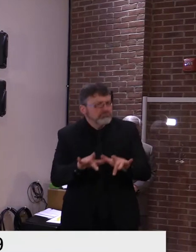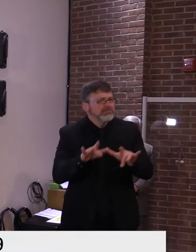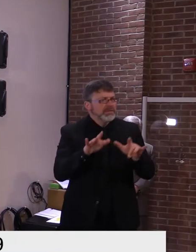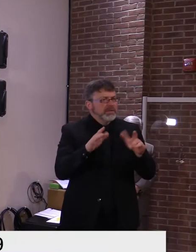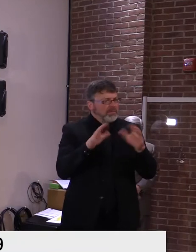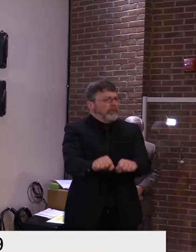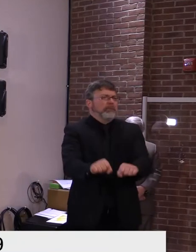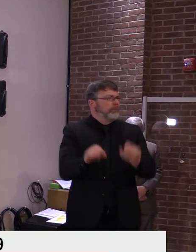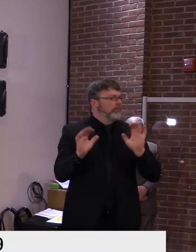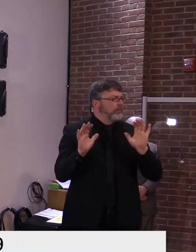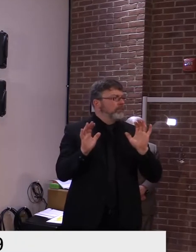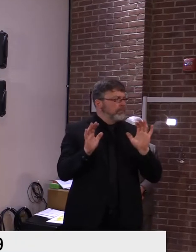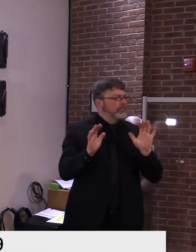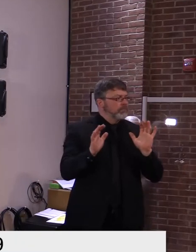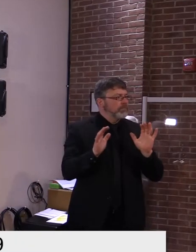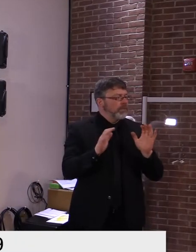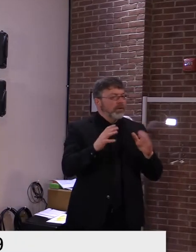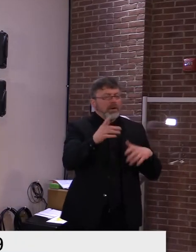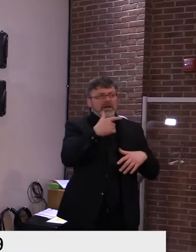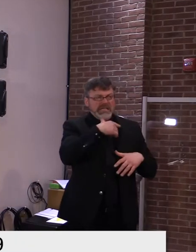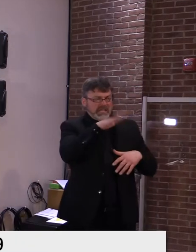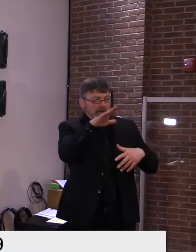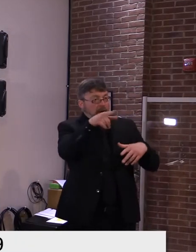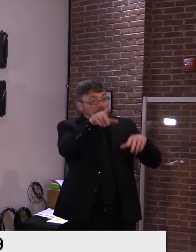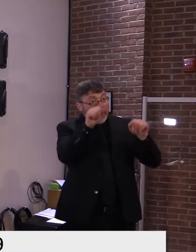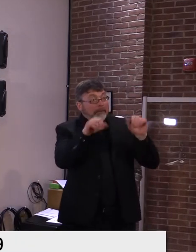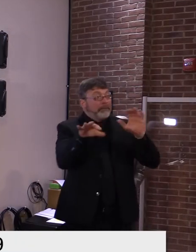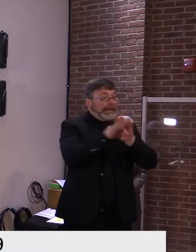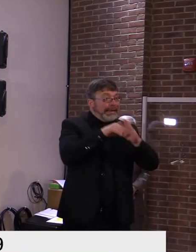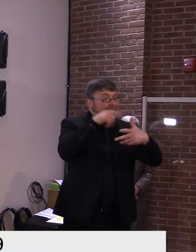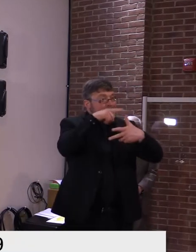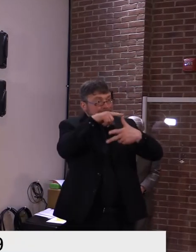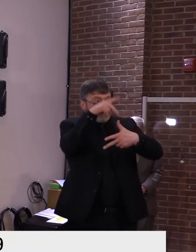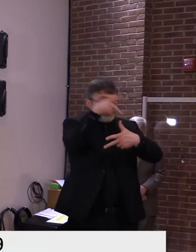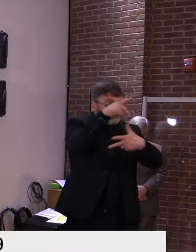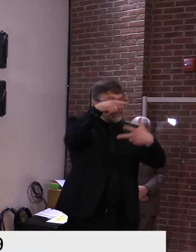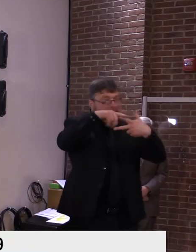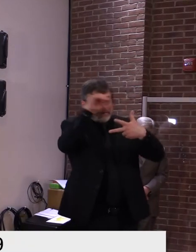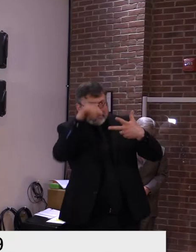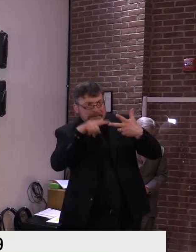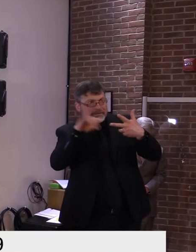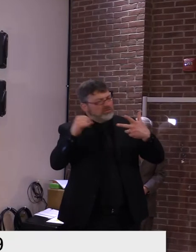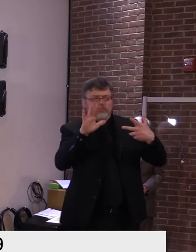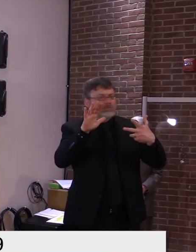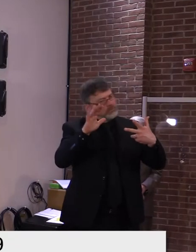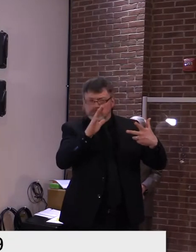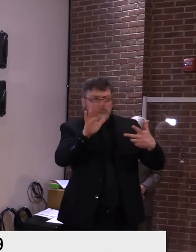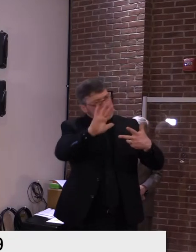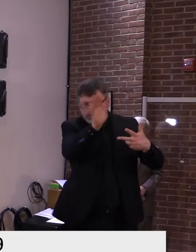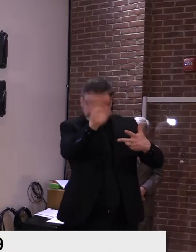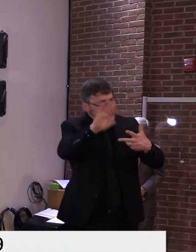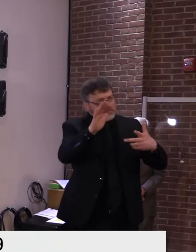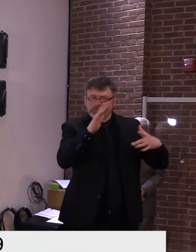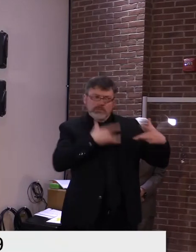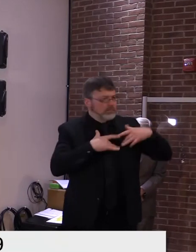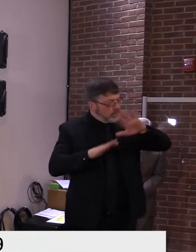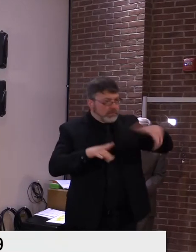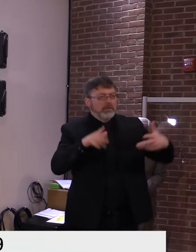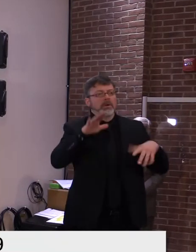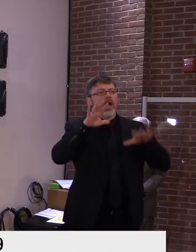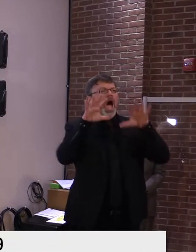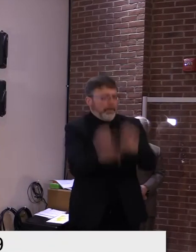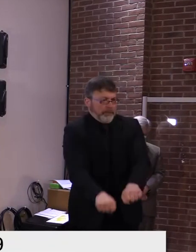a second dose, or may live in long-term care facilities as a new resident there, or experience